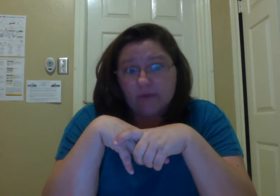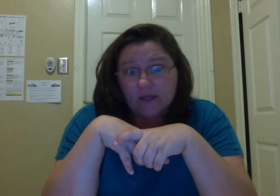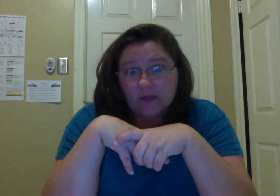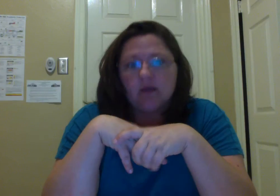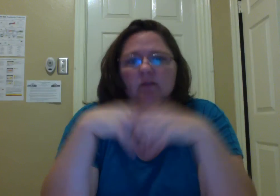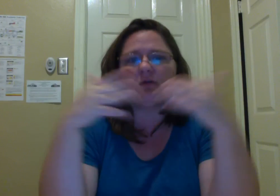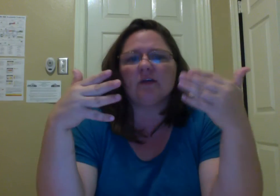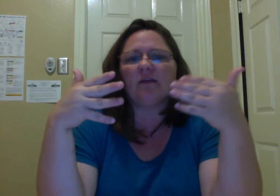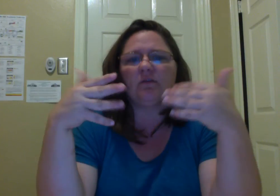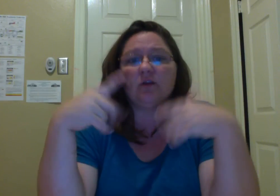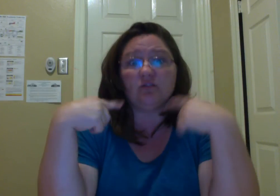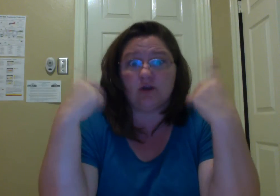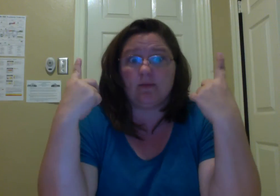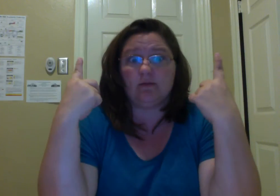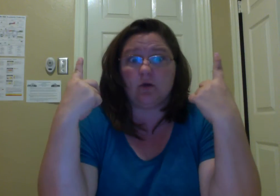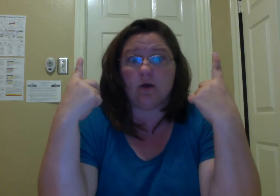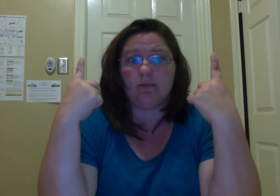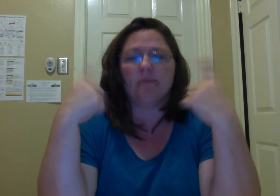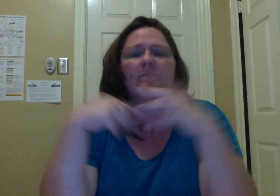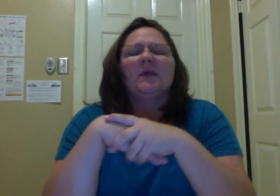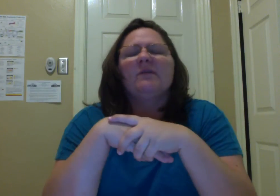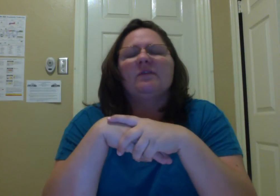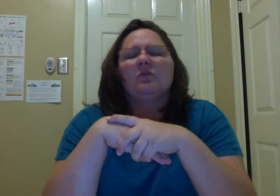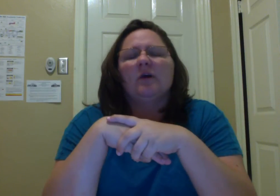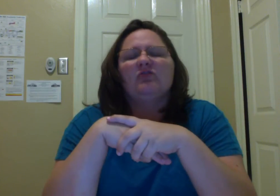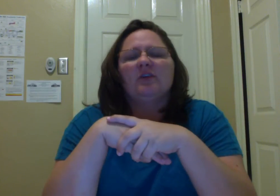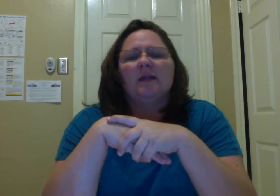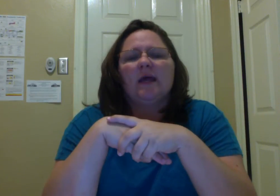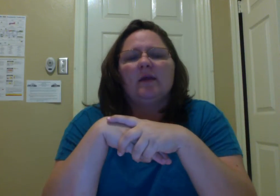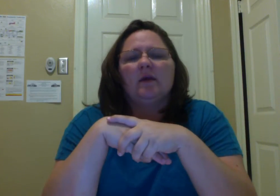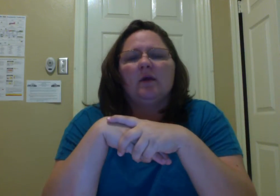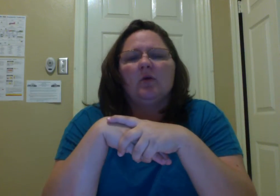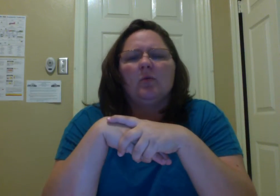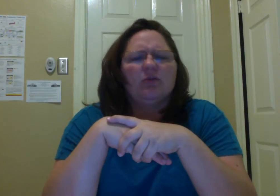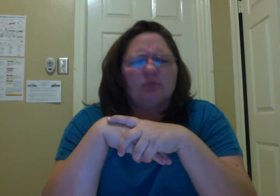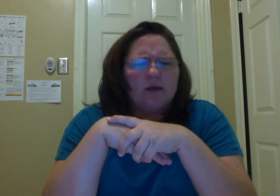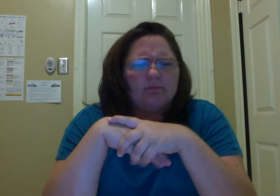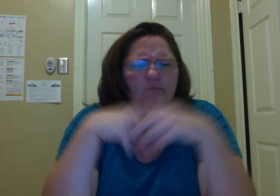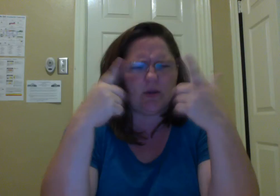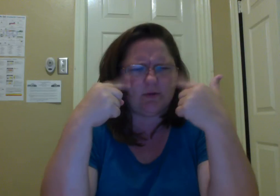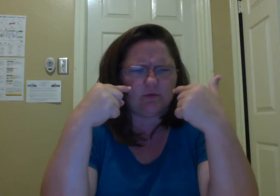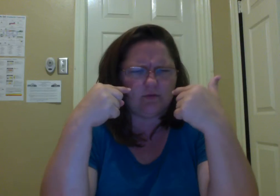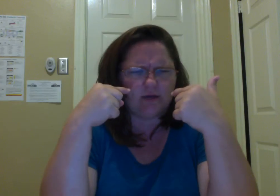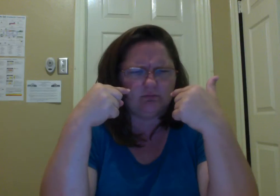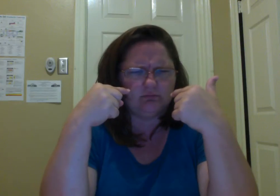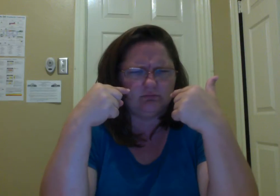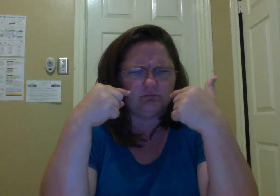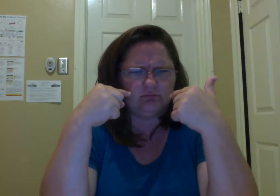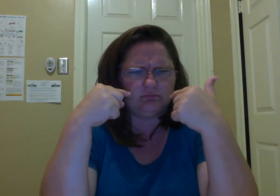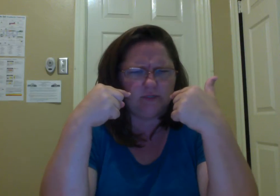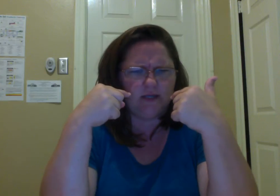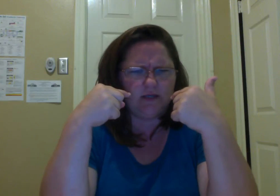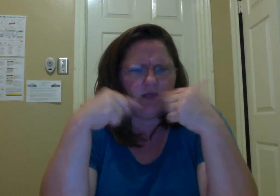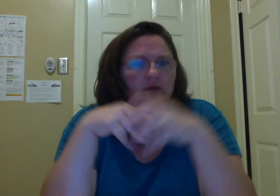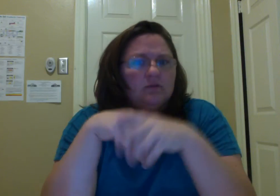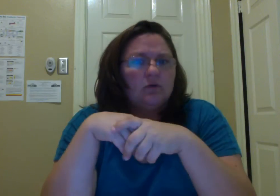think? Those kinds of questions, your eyebrows go up. If it's a question like, where's your mom? Your eyebrows go down. Okay? So where